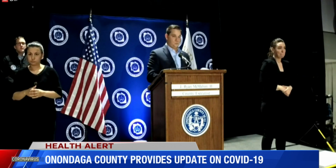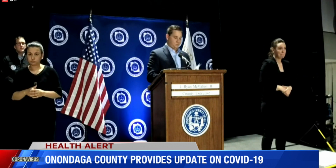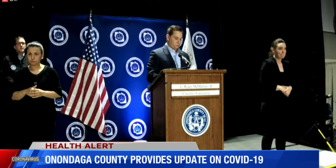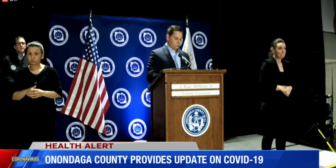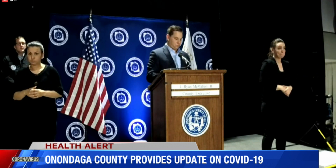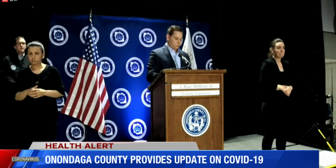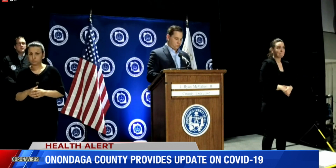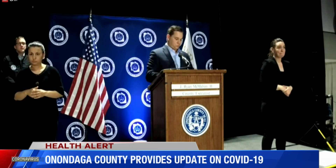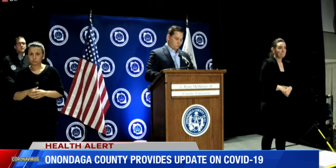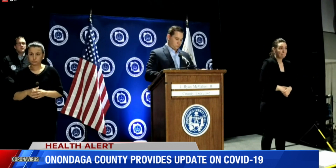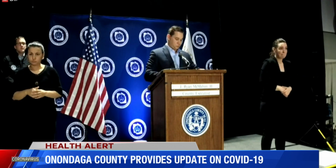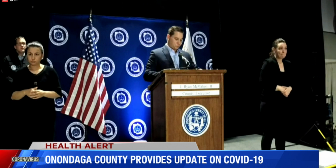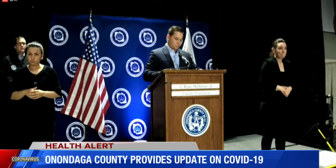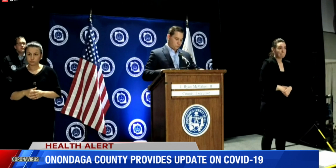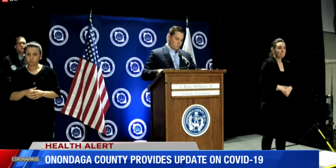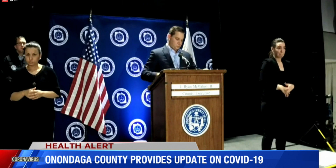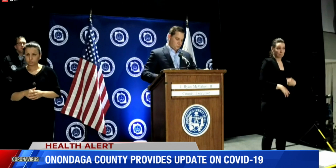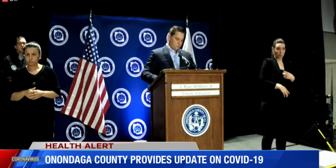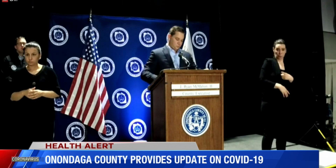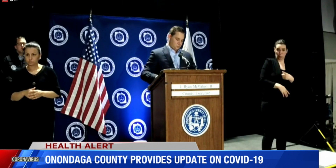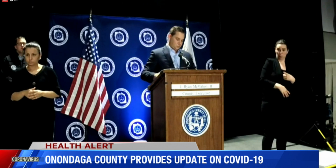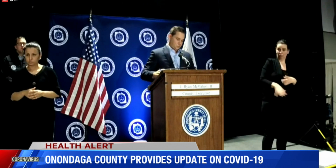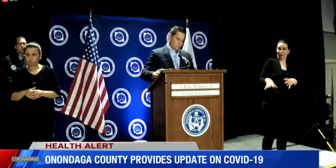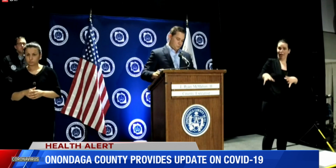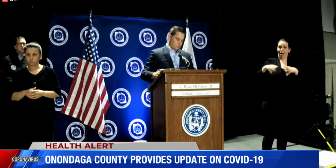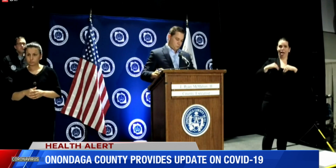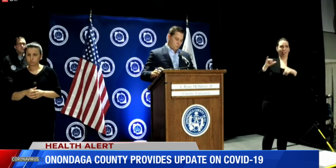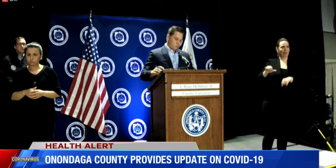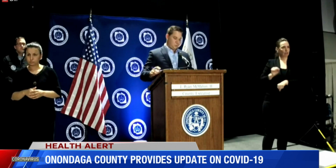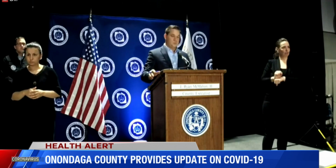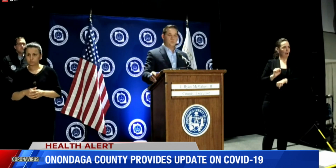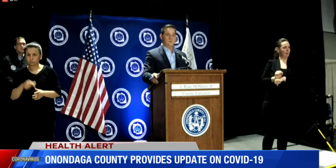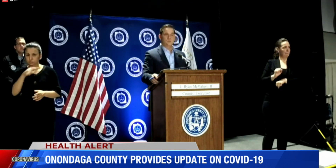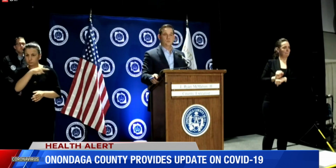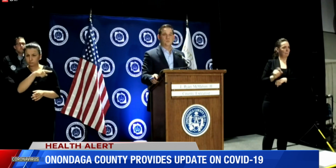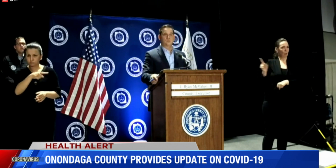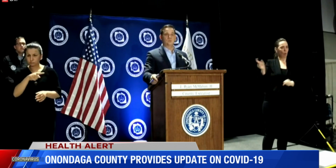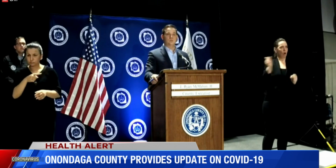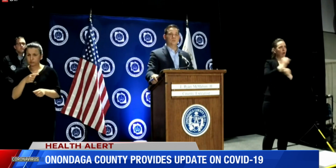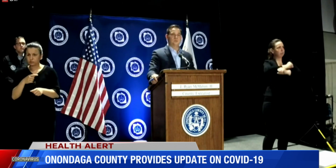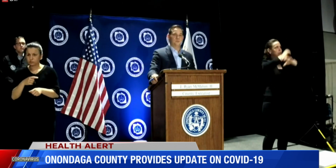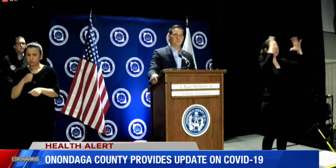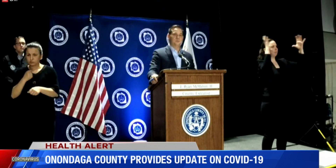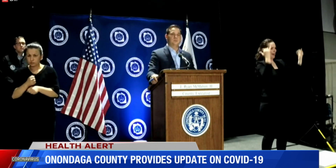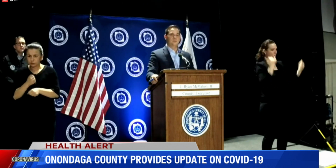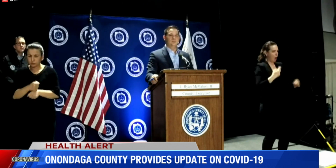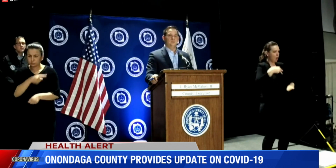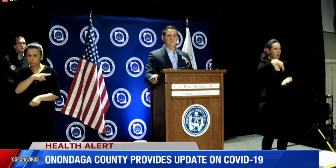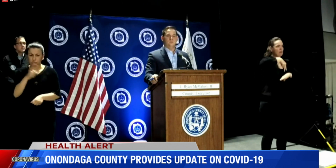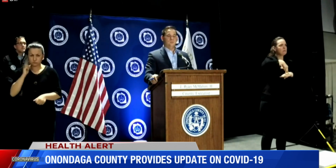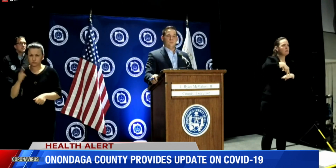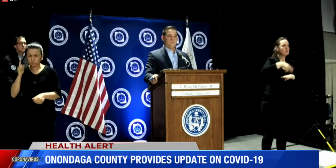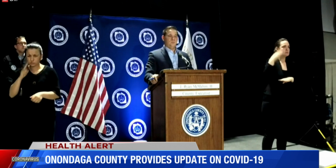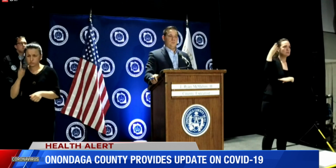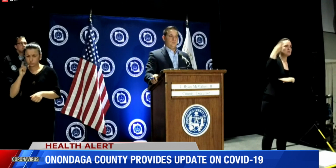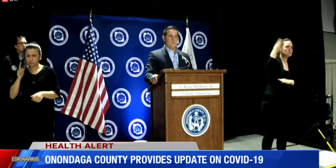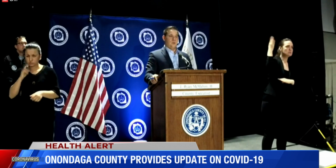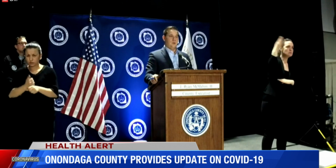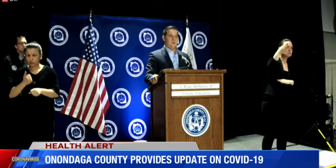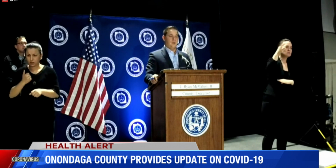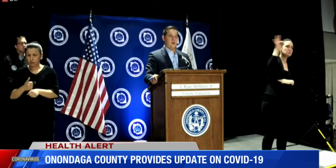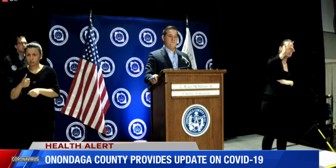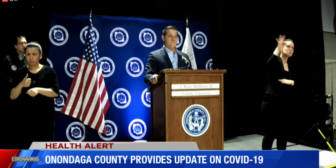This job, could you have ever imagined standing at a podium day after day, and on many of those announcing that somebody in our community passed away?